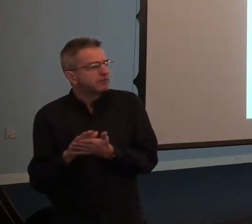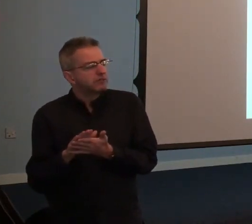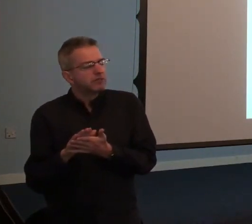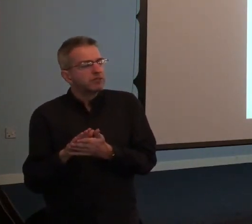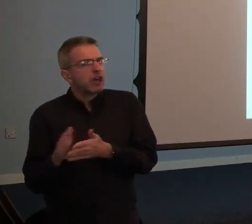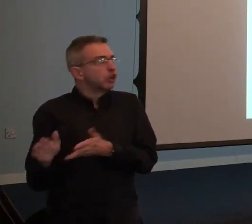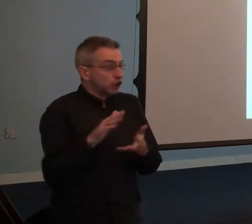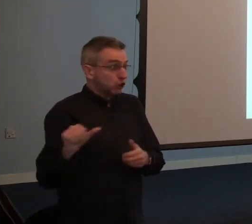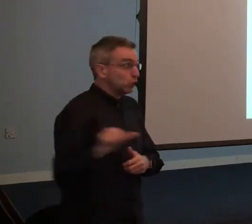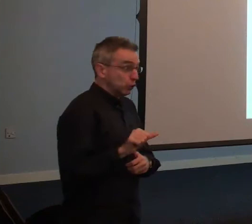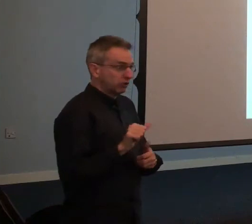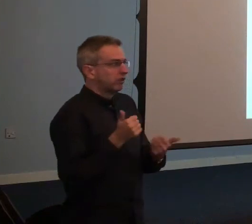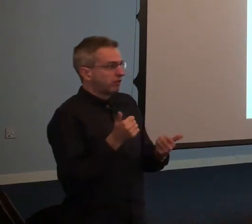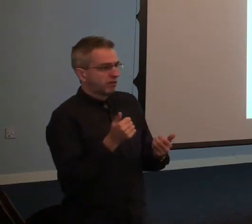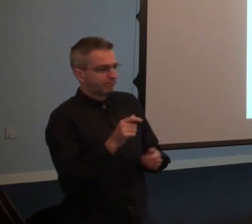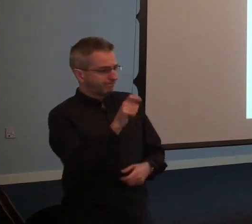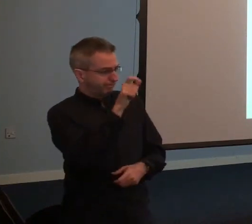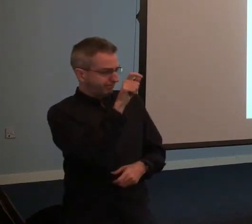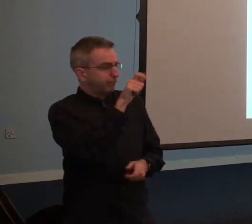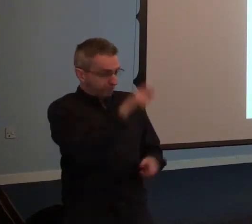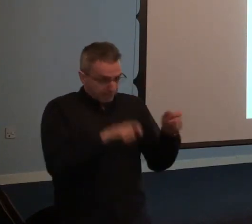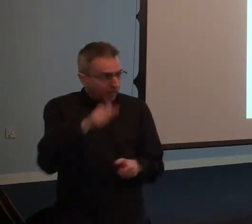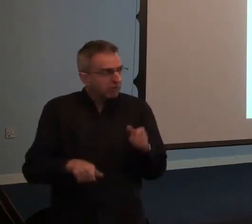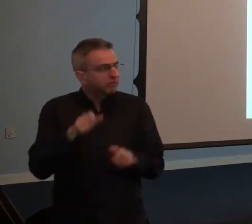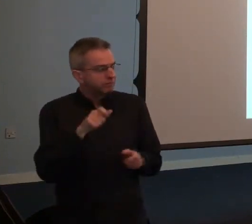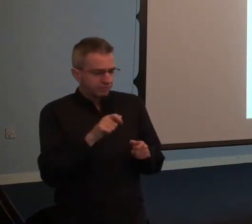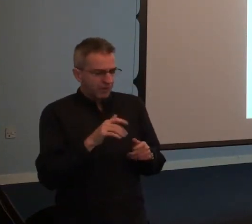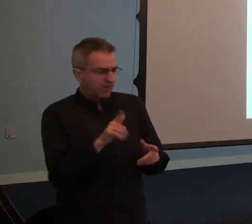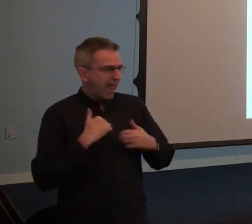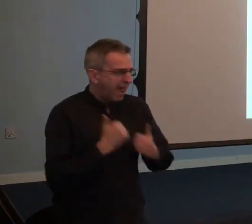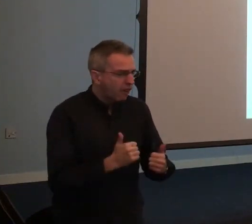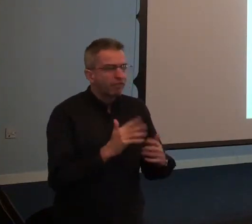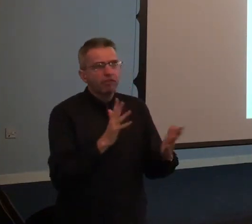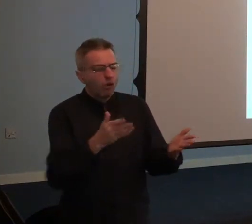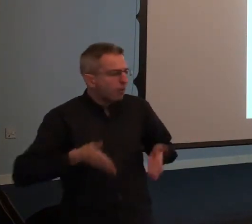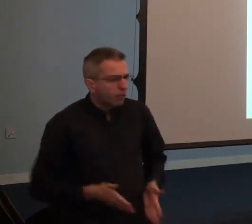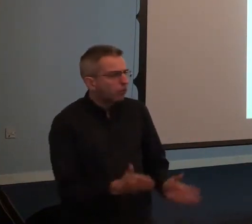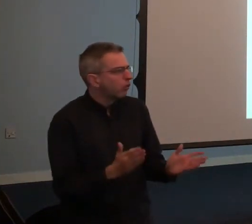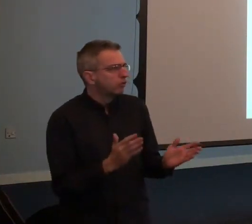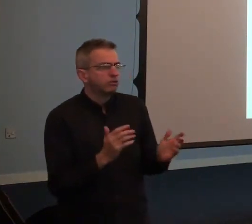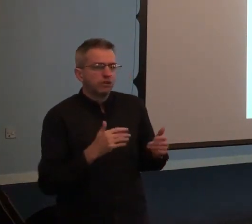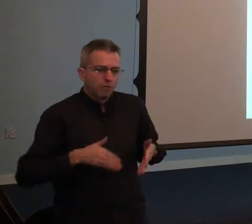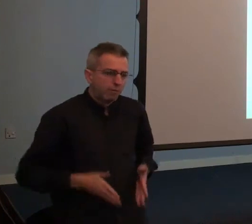So really it's like a kind of genetic cleaning. And, you know,